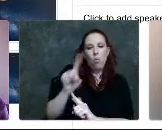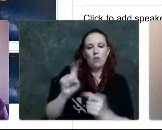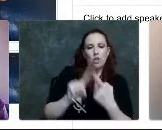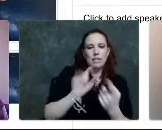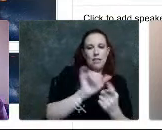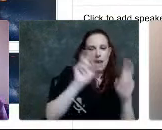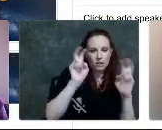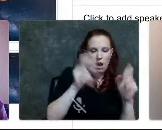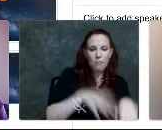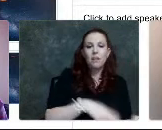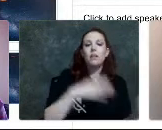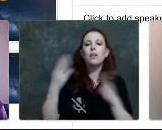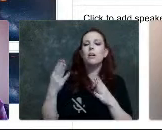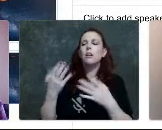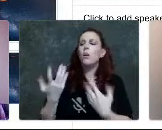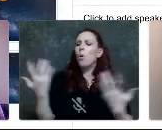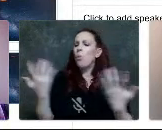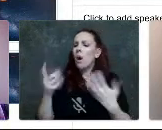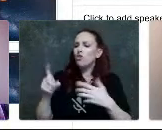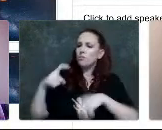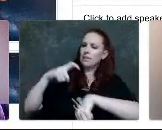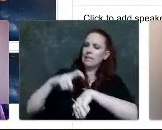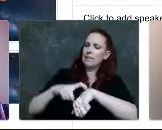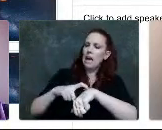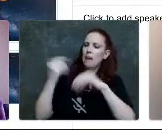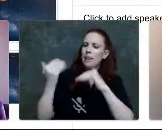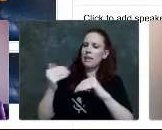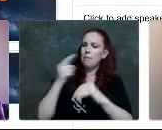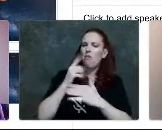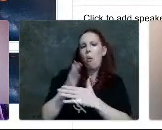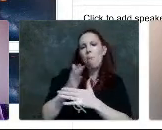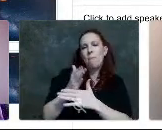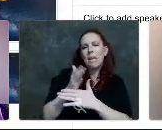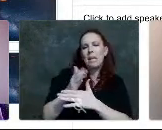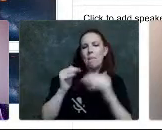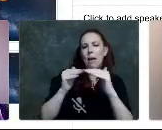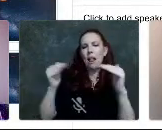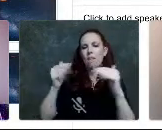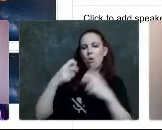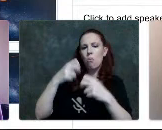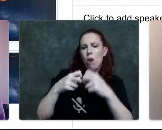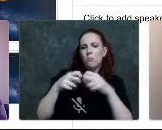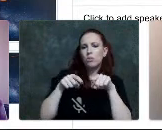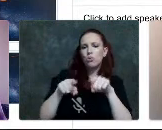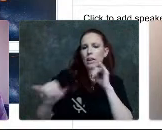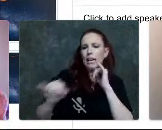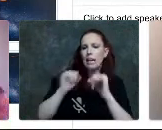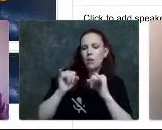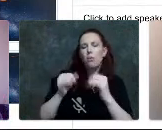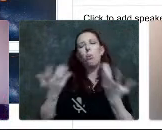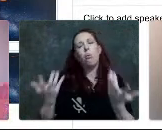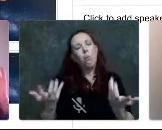What should be the time limit to solve medium level problem in an interview? It depends on the company, because okay, here's